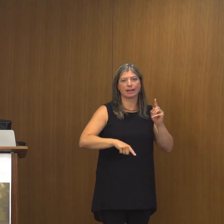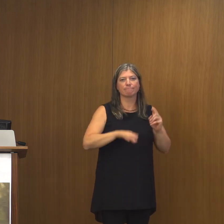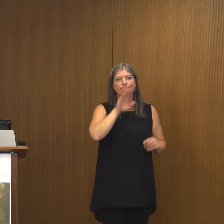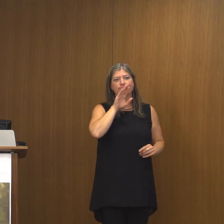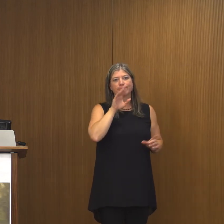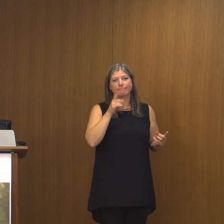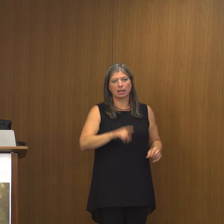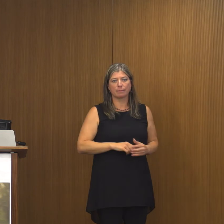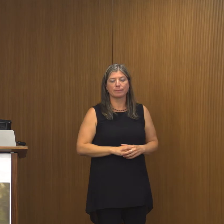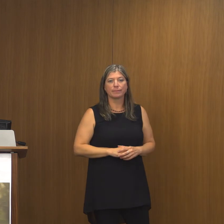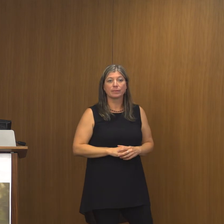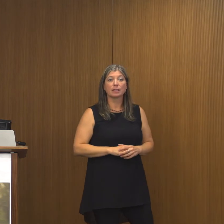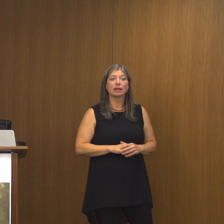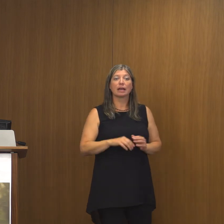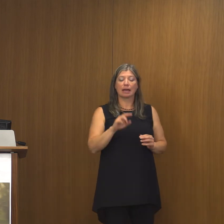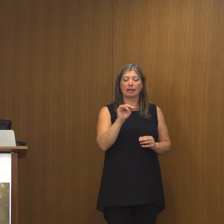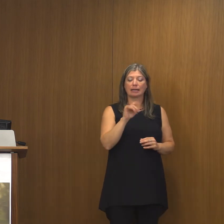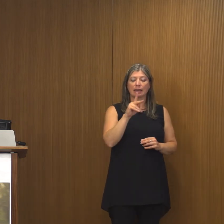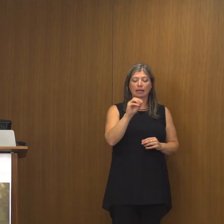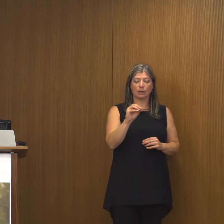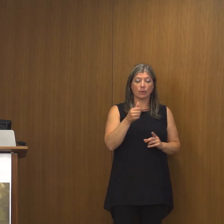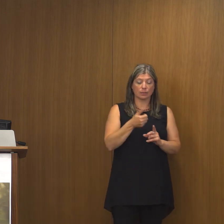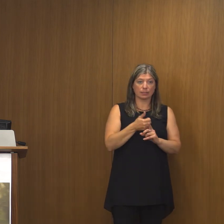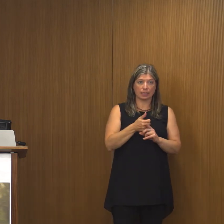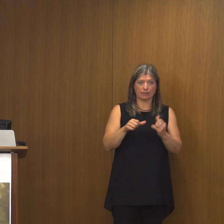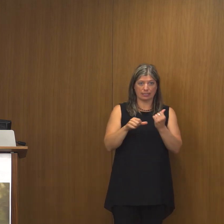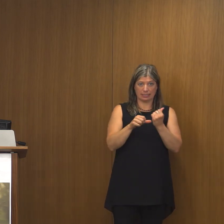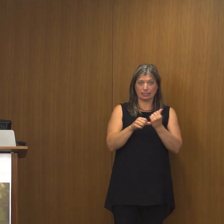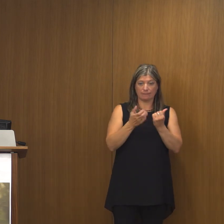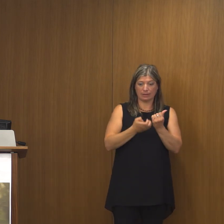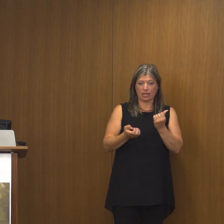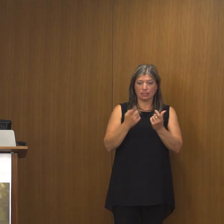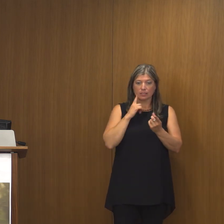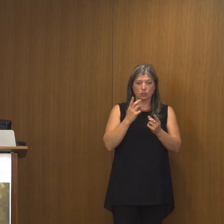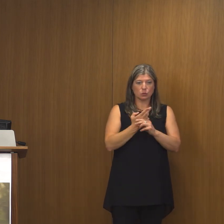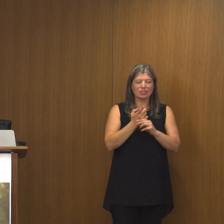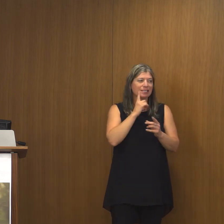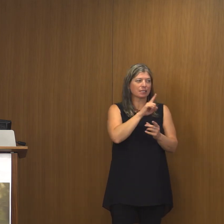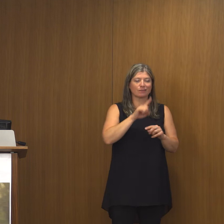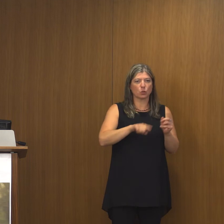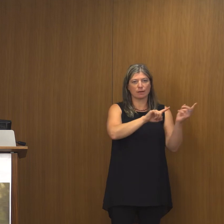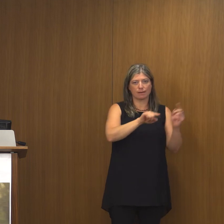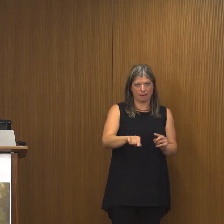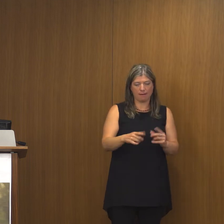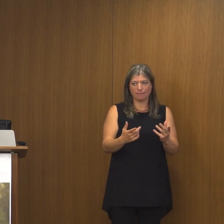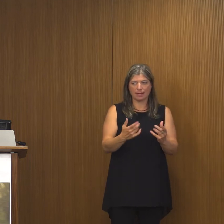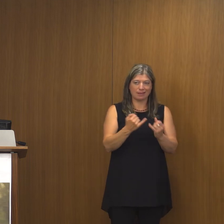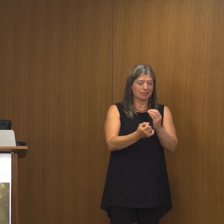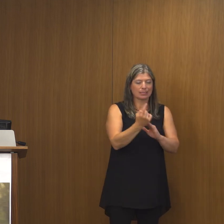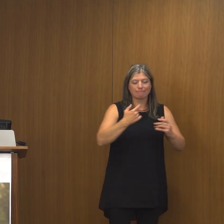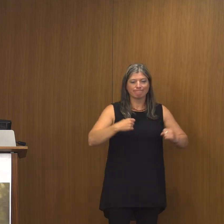and Nico used an assistive device, and he was one other youth that was coming but couldn't come last minute too.